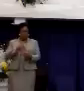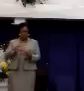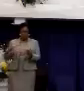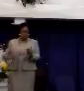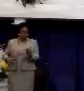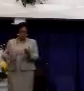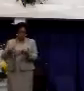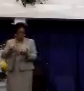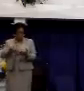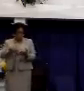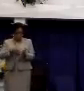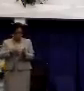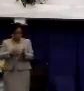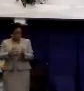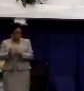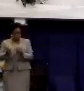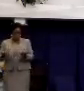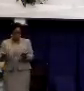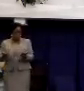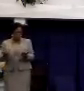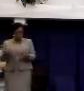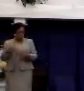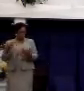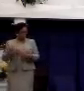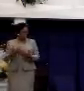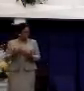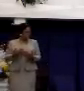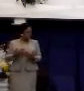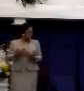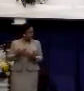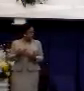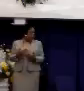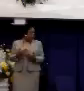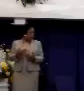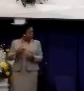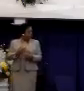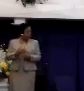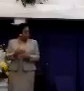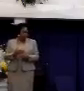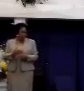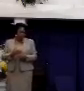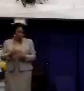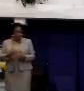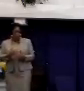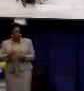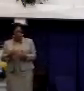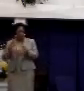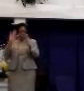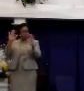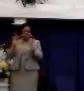Lord. I'm so happy I was in a portion of it in Sunday school this